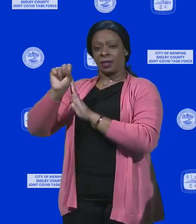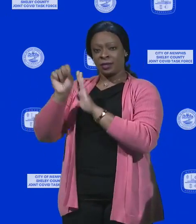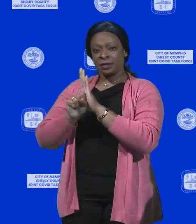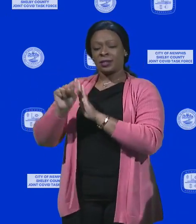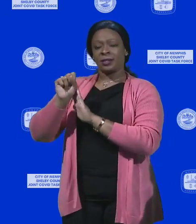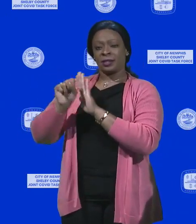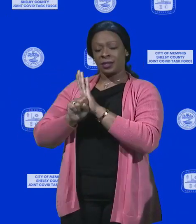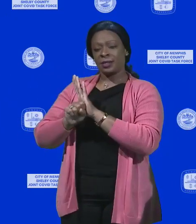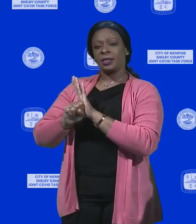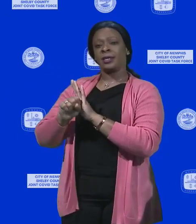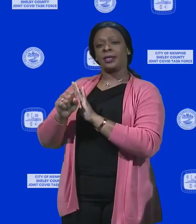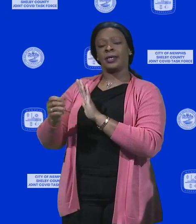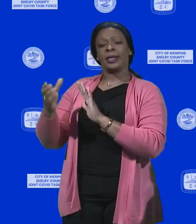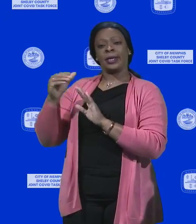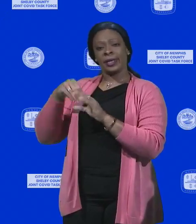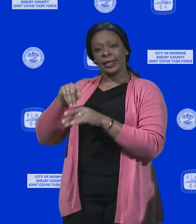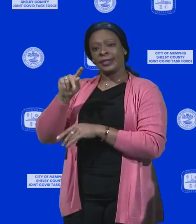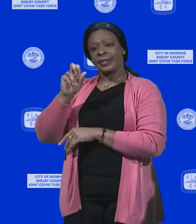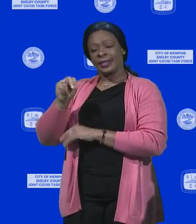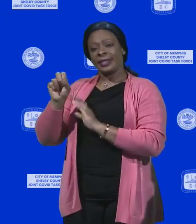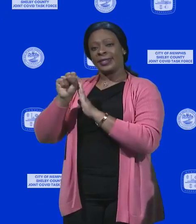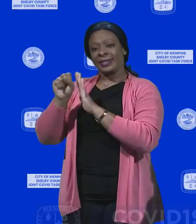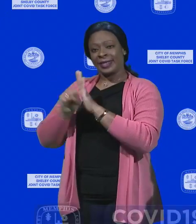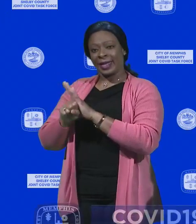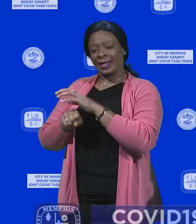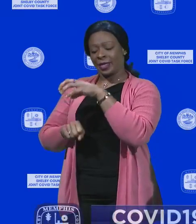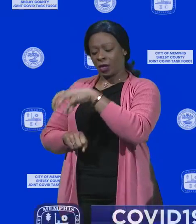and actually in Tennessee, a state that is